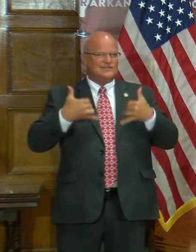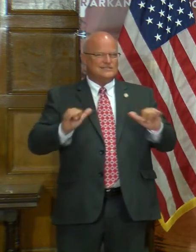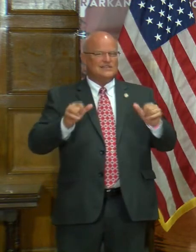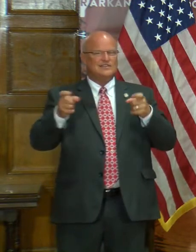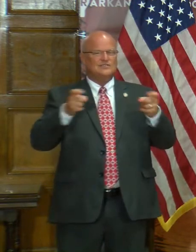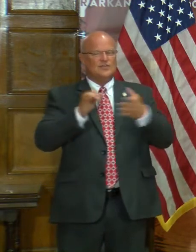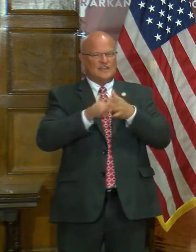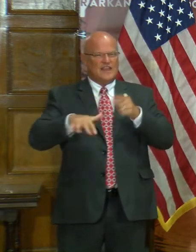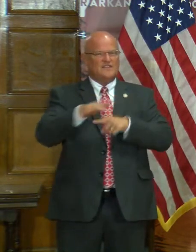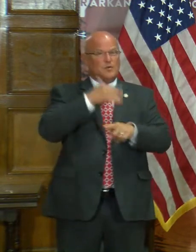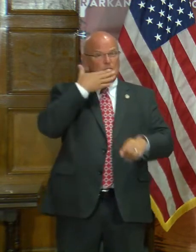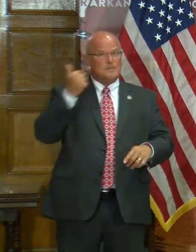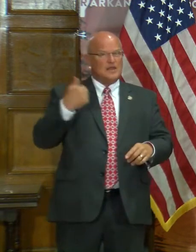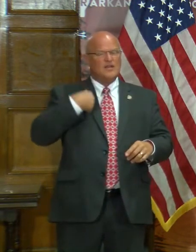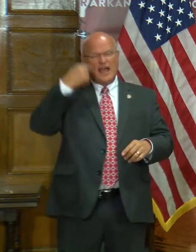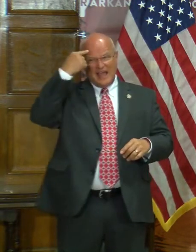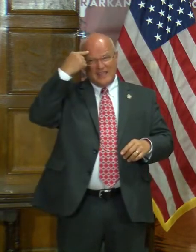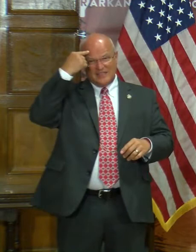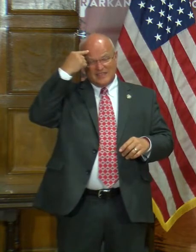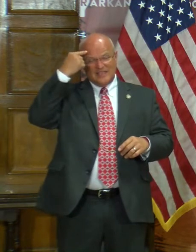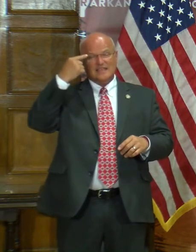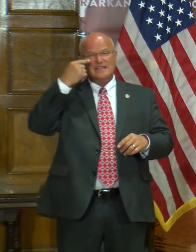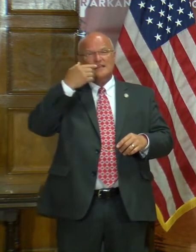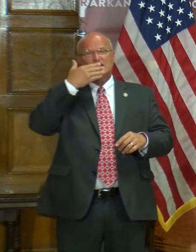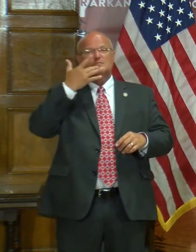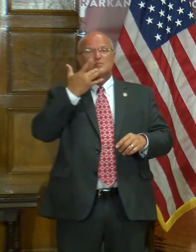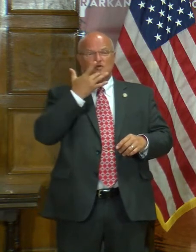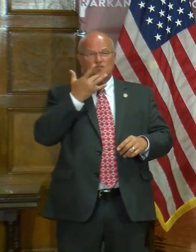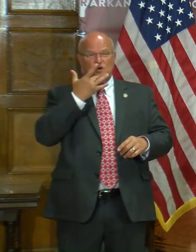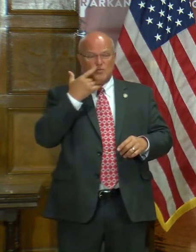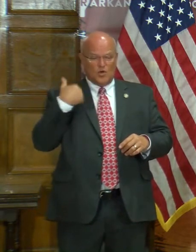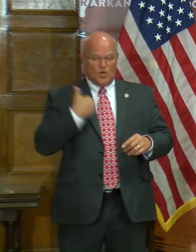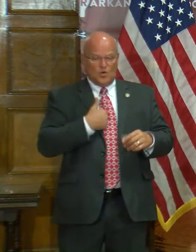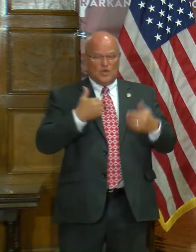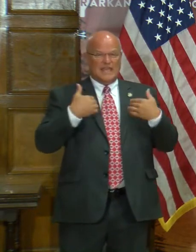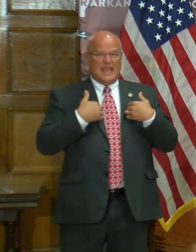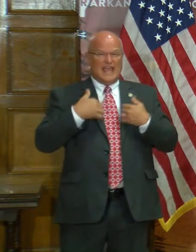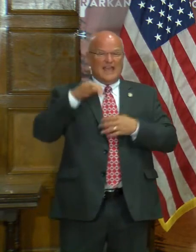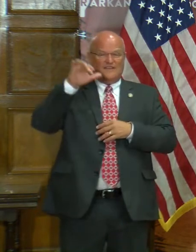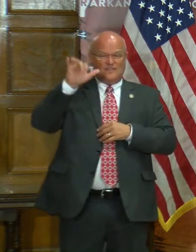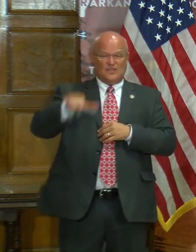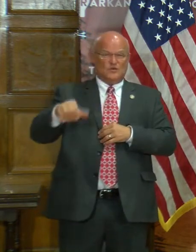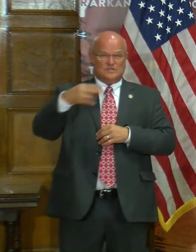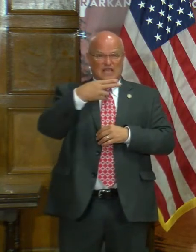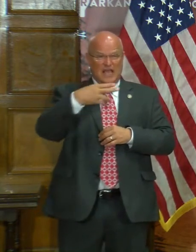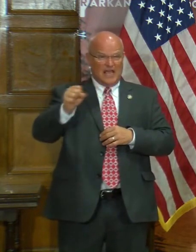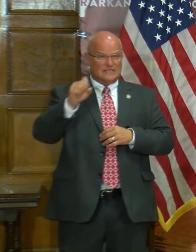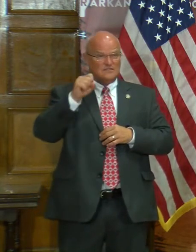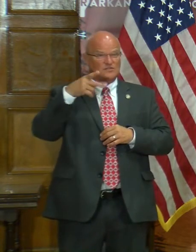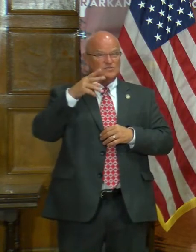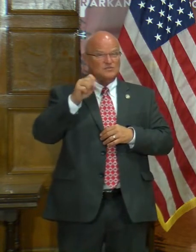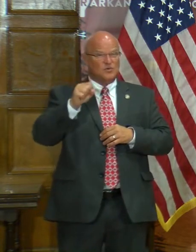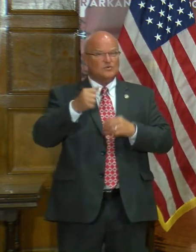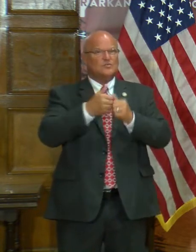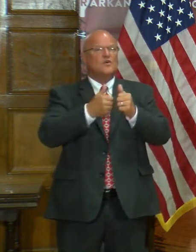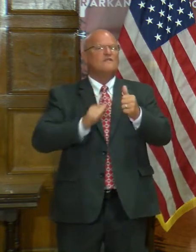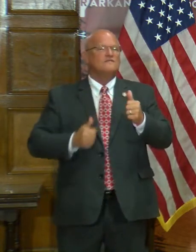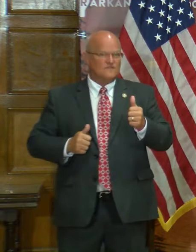control that environment better. So I think it's much preferable if we have those high school sports to